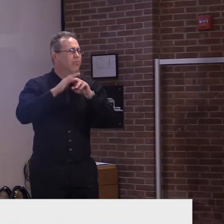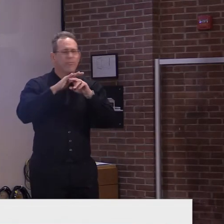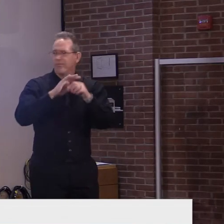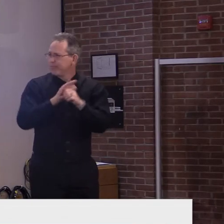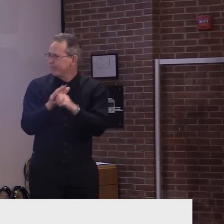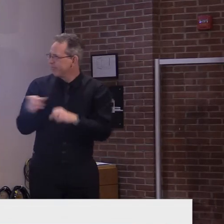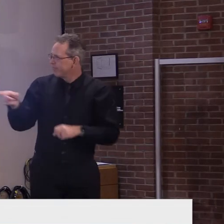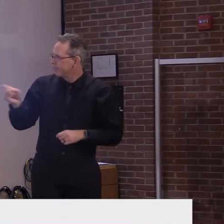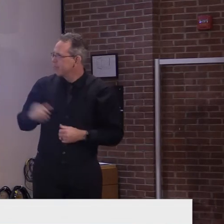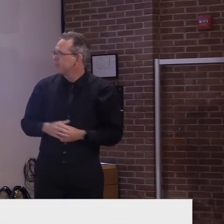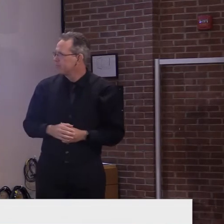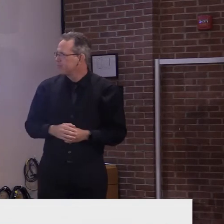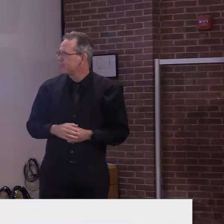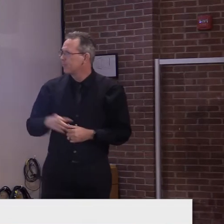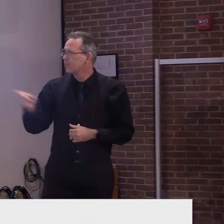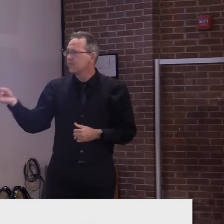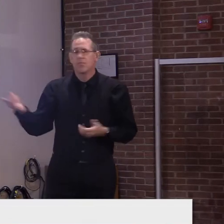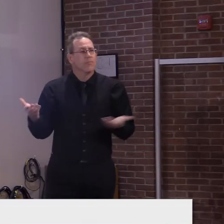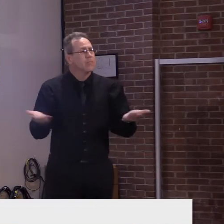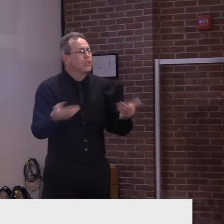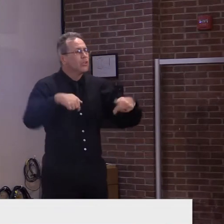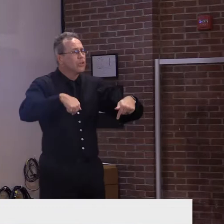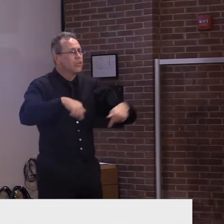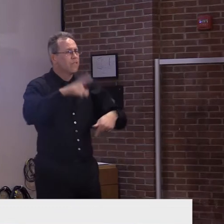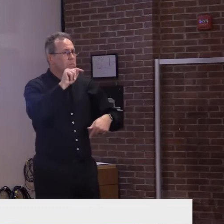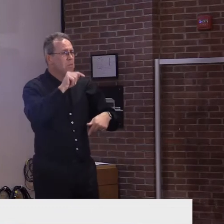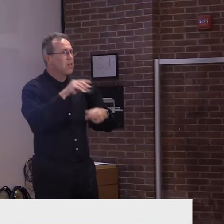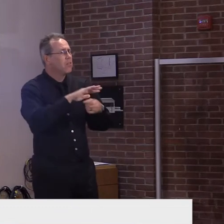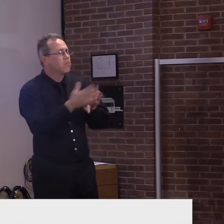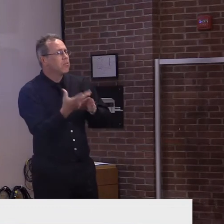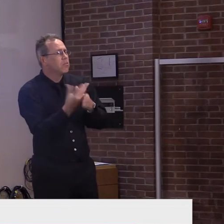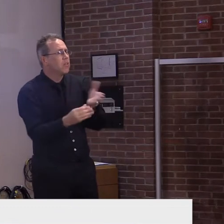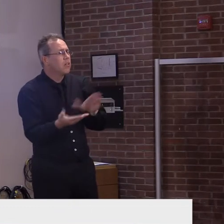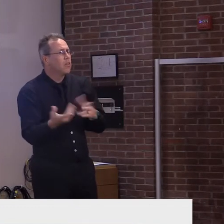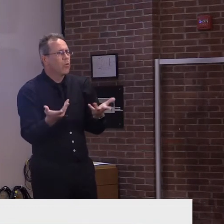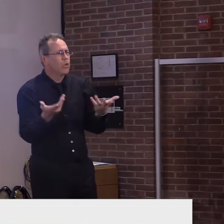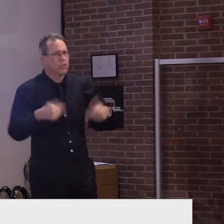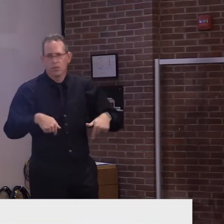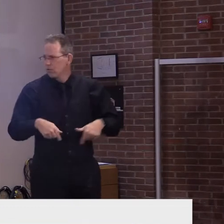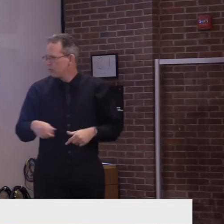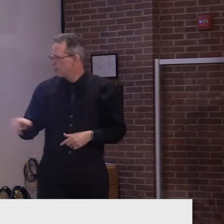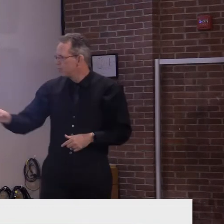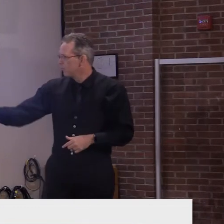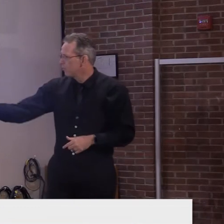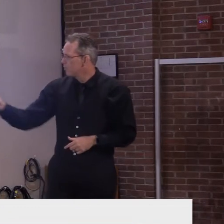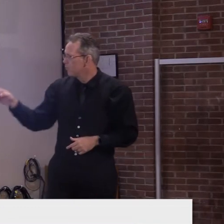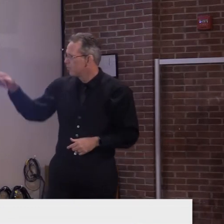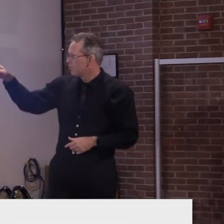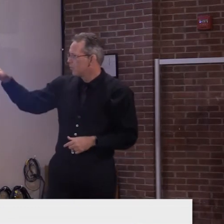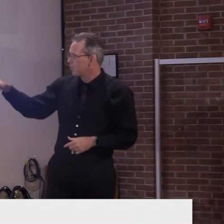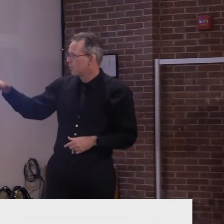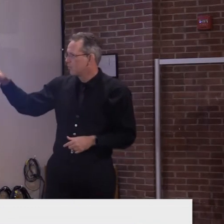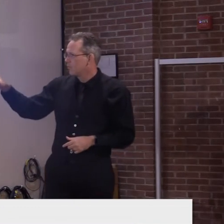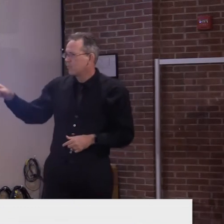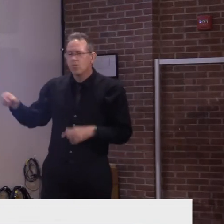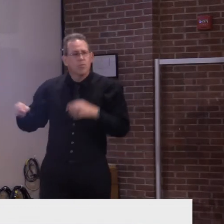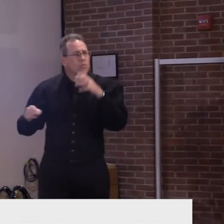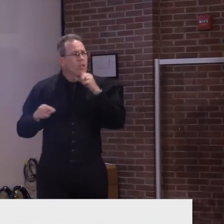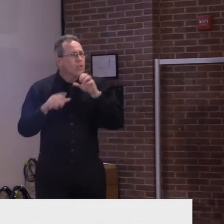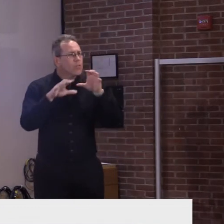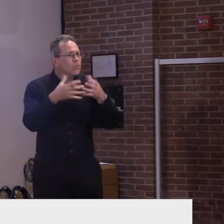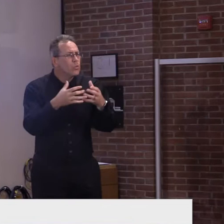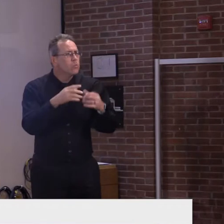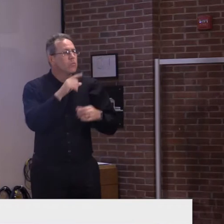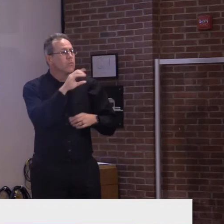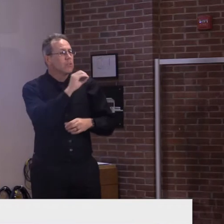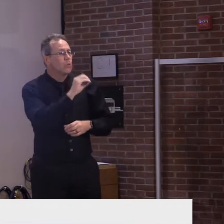at Vermont, you can see that so far in August, we have reported 16 fatalities. And then when you look at the age breakdown, you can